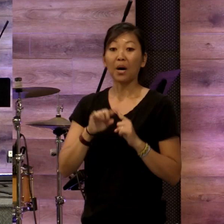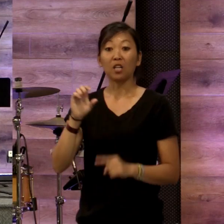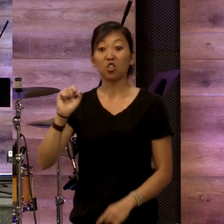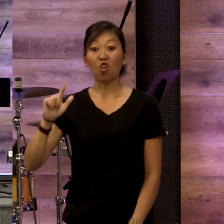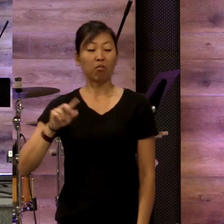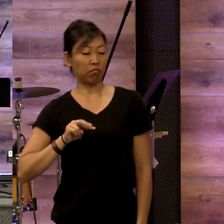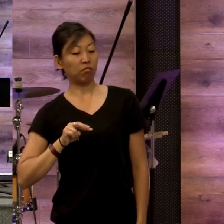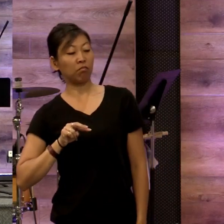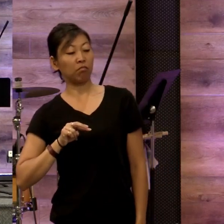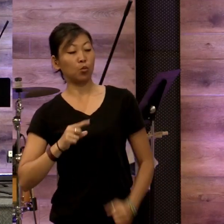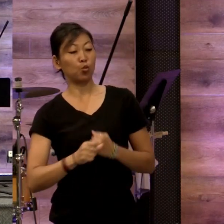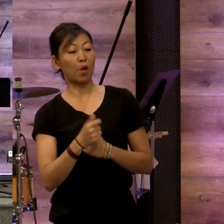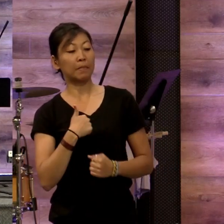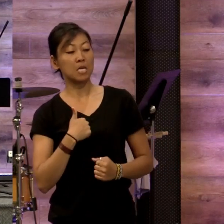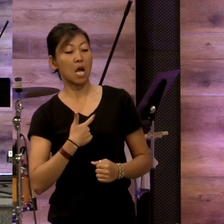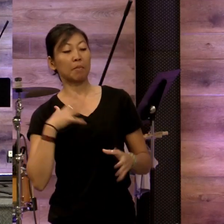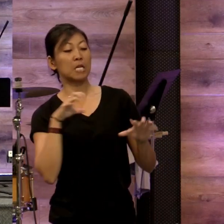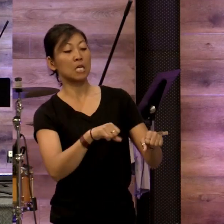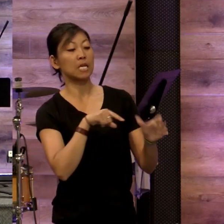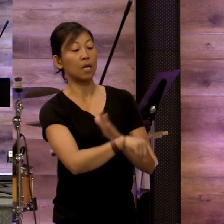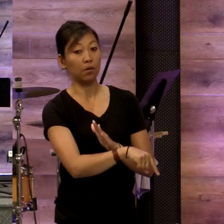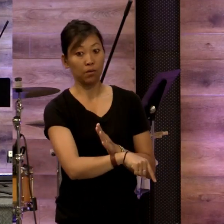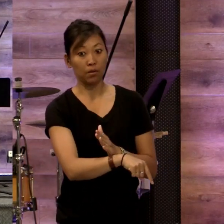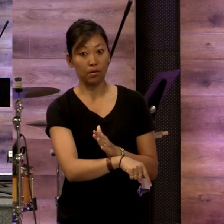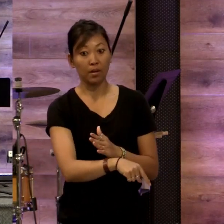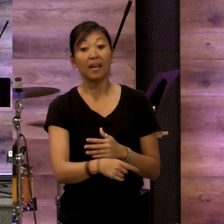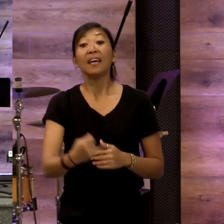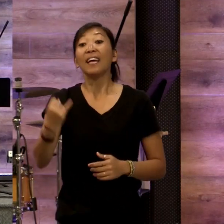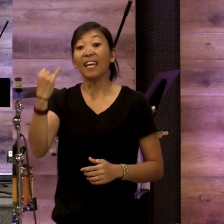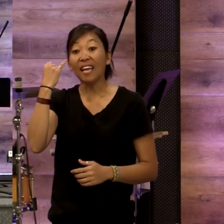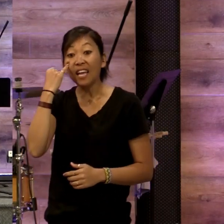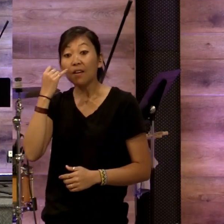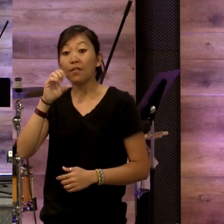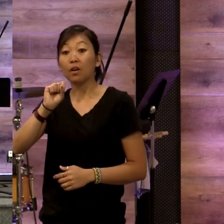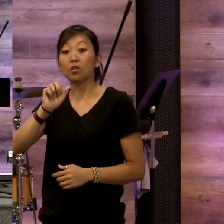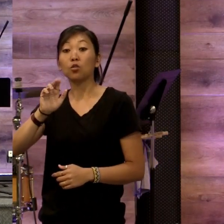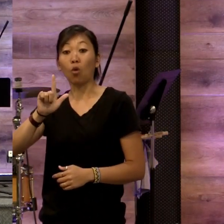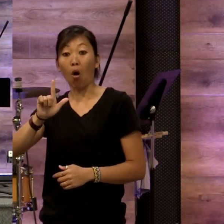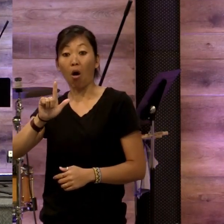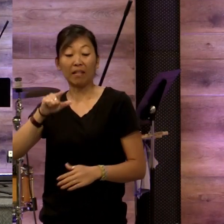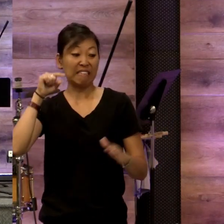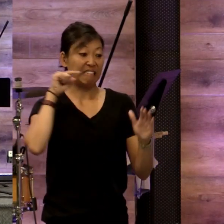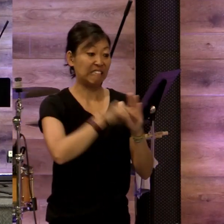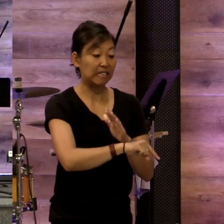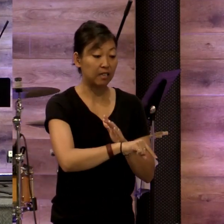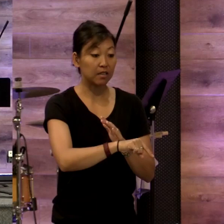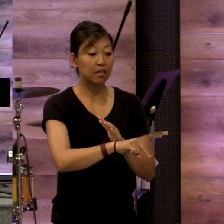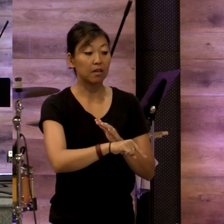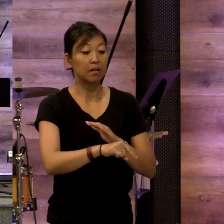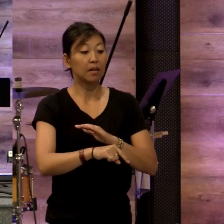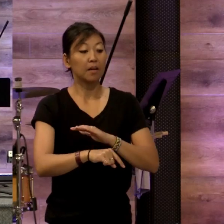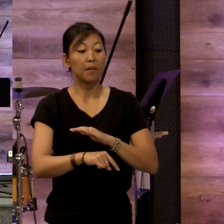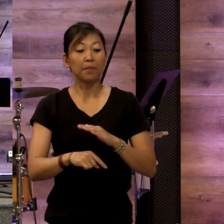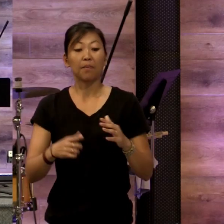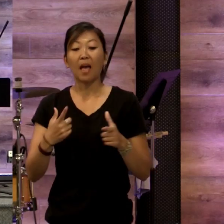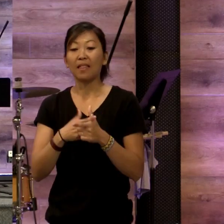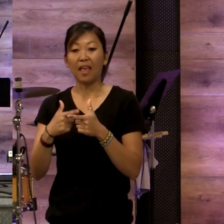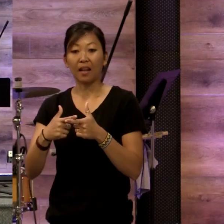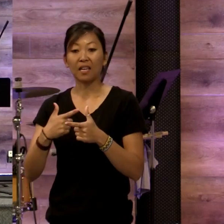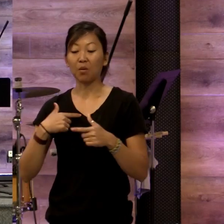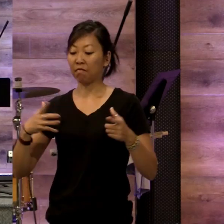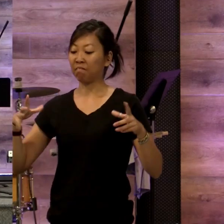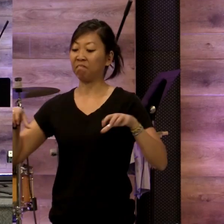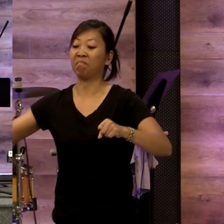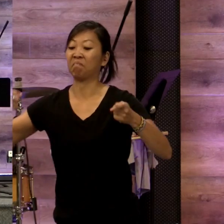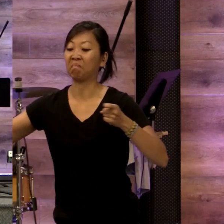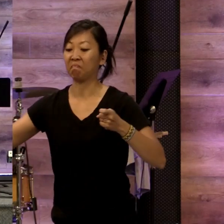See, for Saul, to kill David is to solidify his grip on the kingdom that God has promised that he's tearing away from him. That's